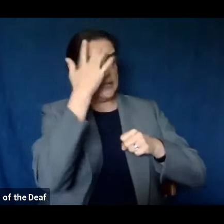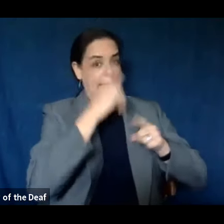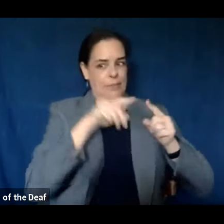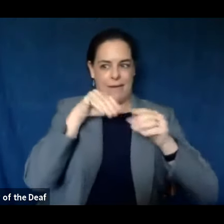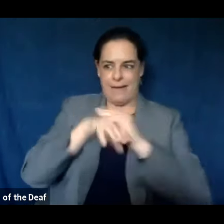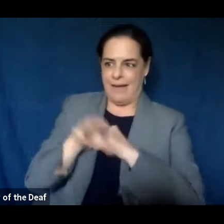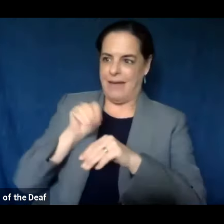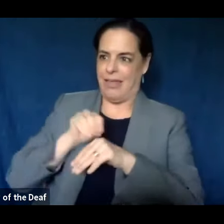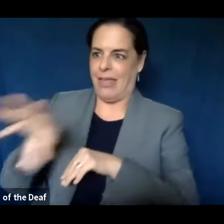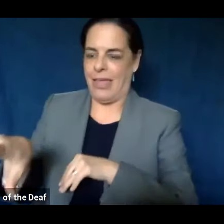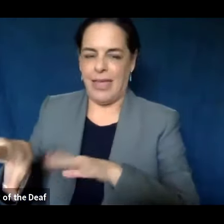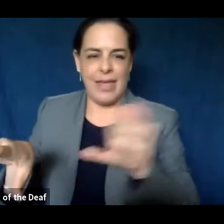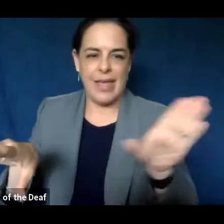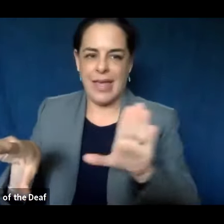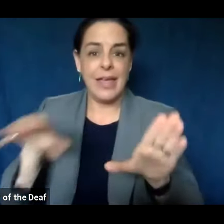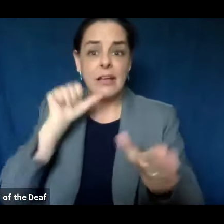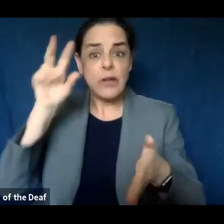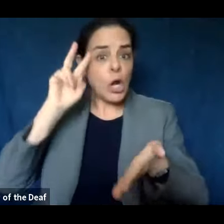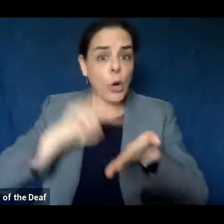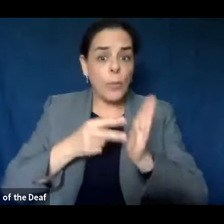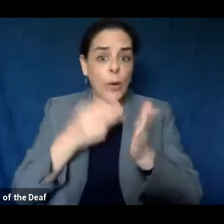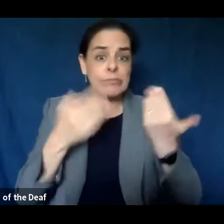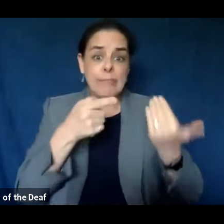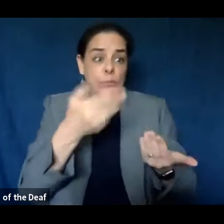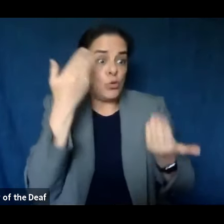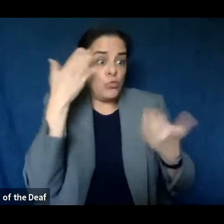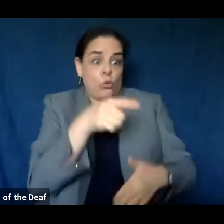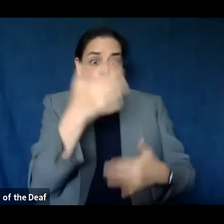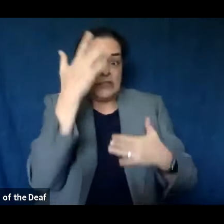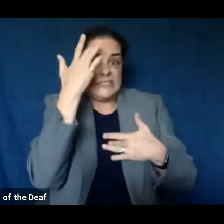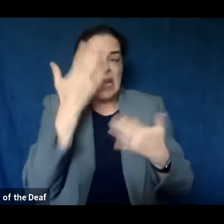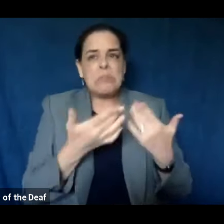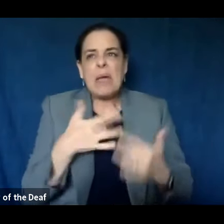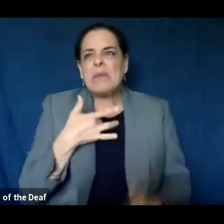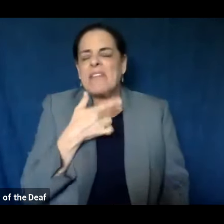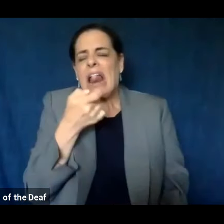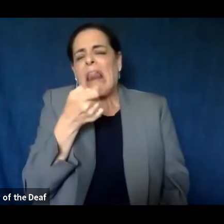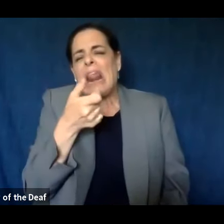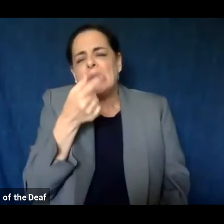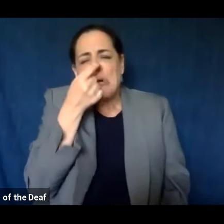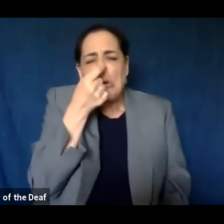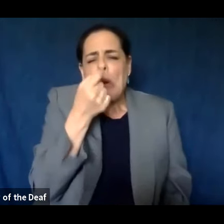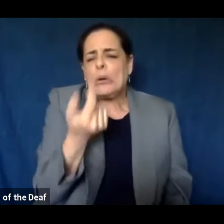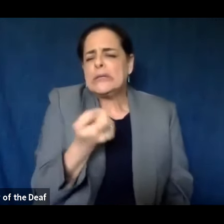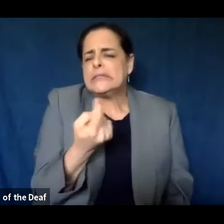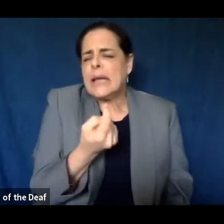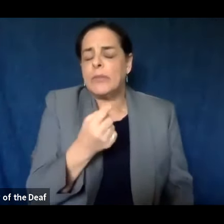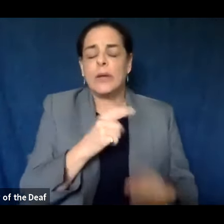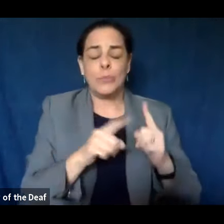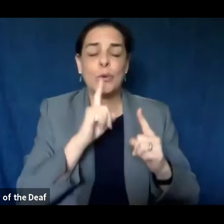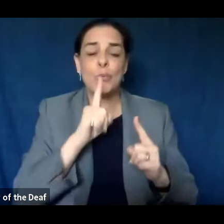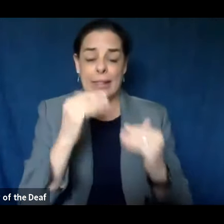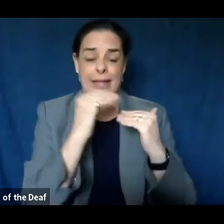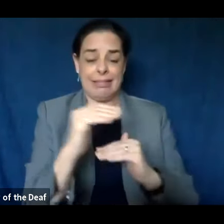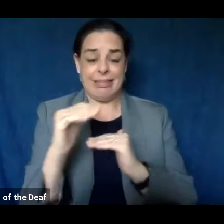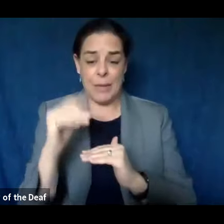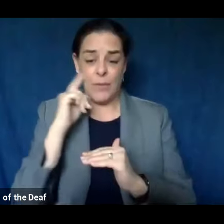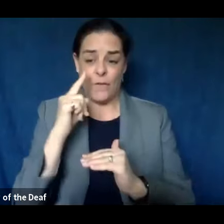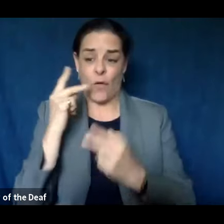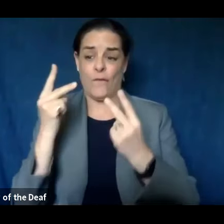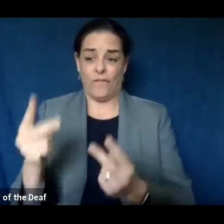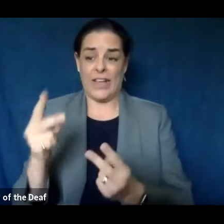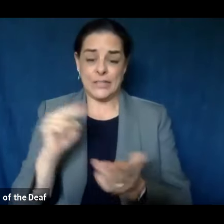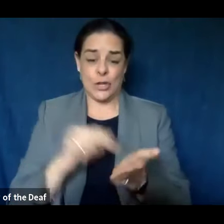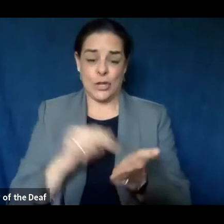Not intentionally, may not even know you're sick, or you may just only feel a little sick. So honestly, limitations on visitation to nursing homes